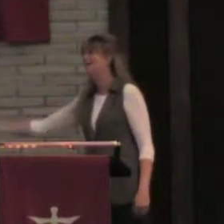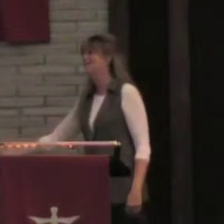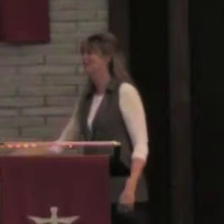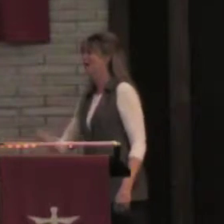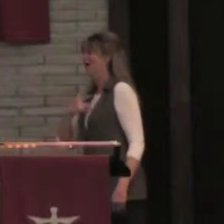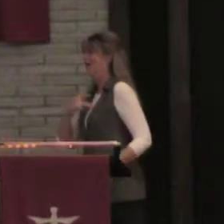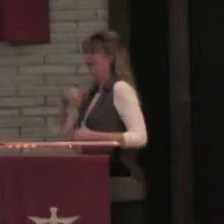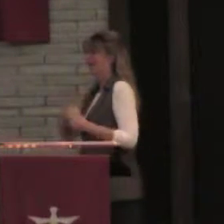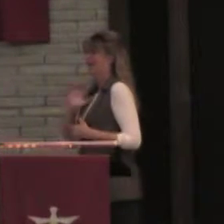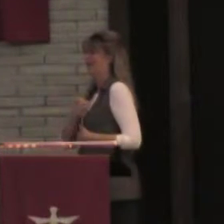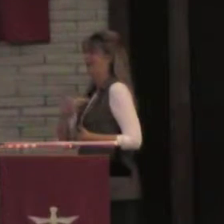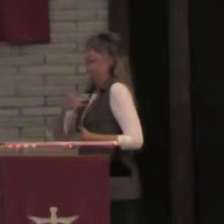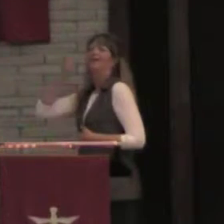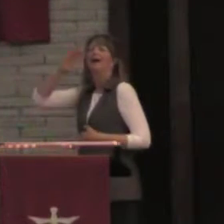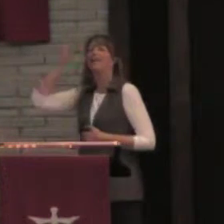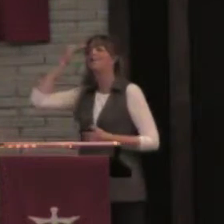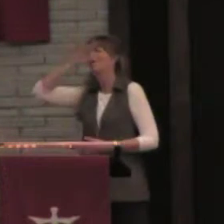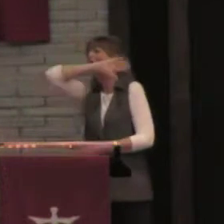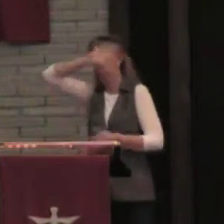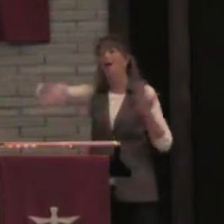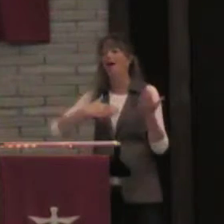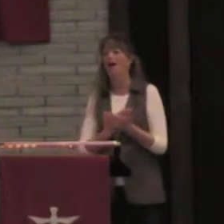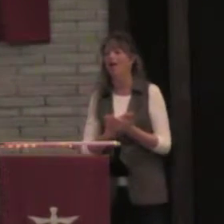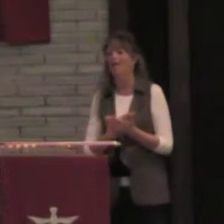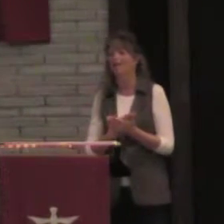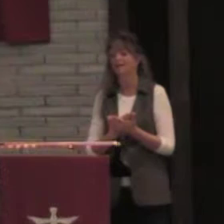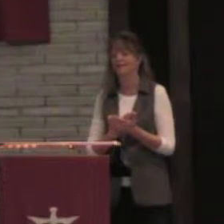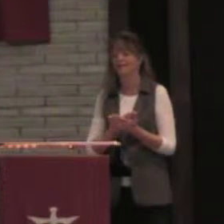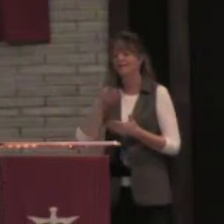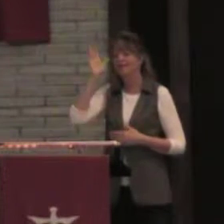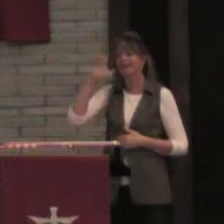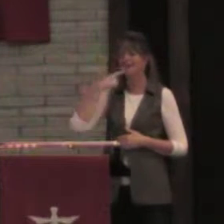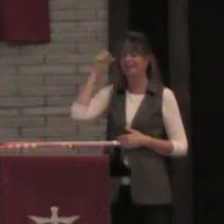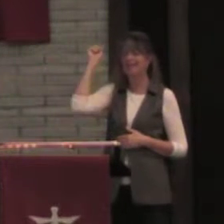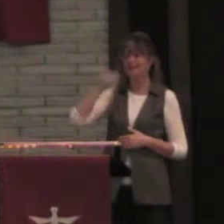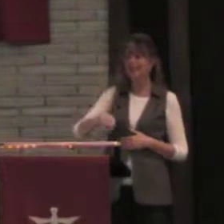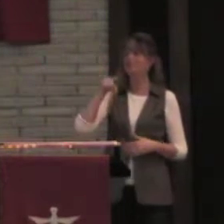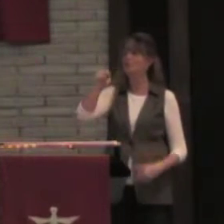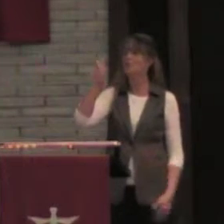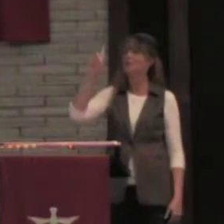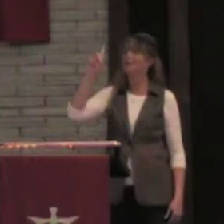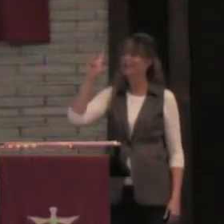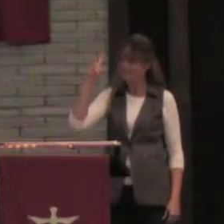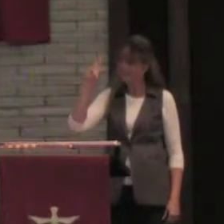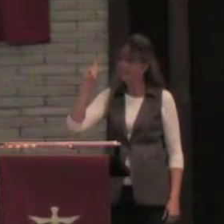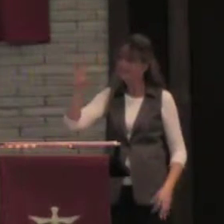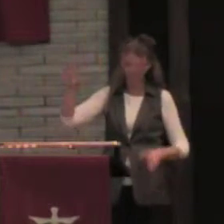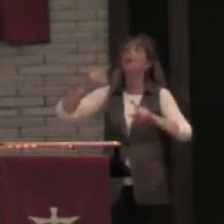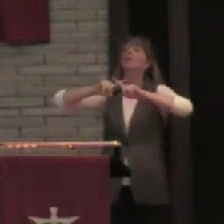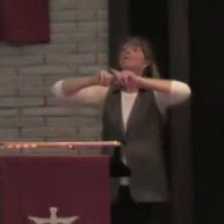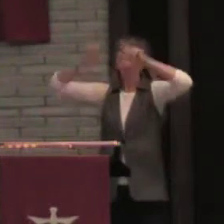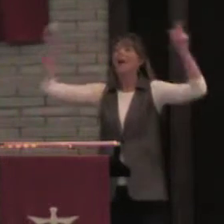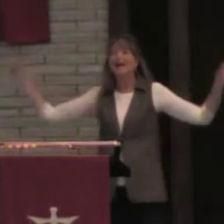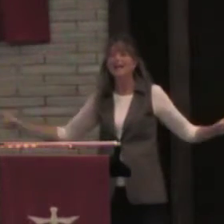say, what we dream, what's in our hearts, God knows it all. So God said, yes, you did.